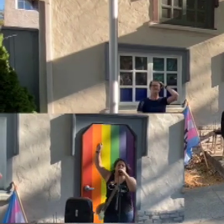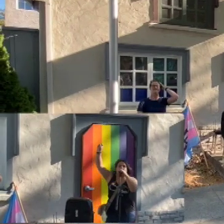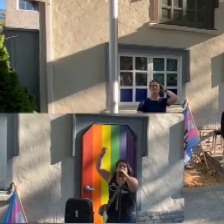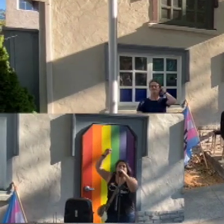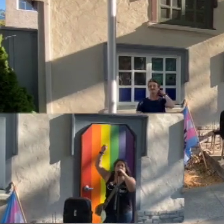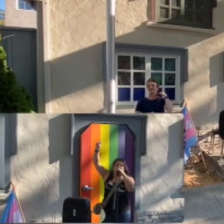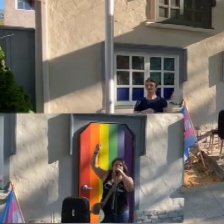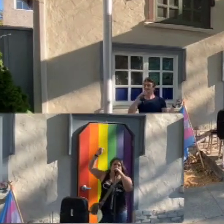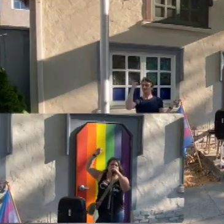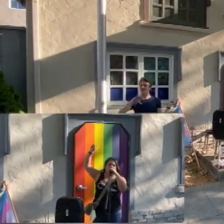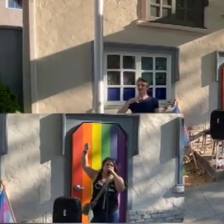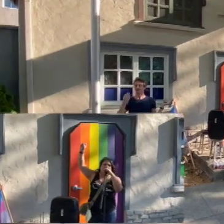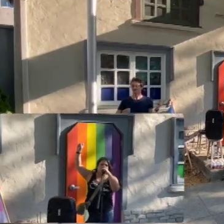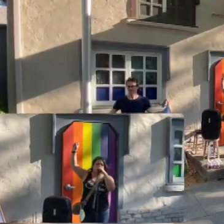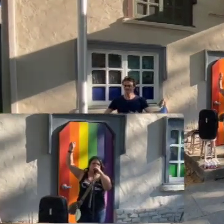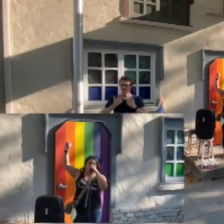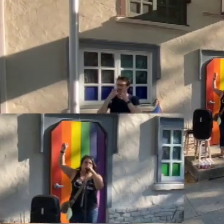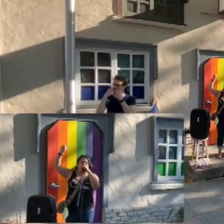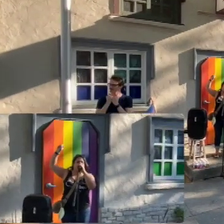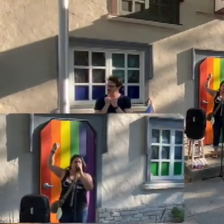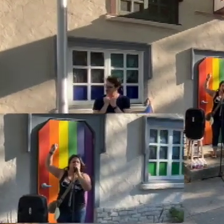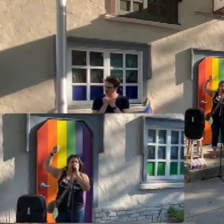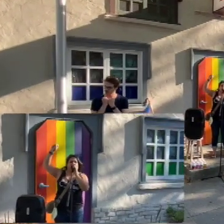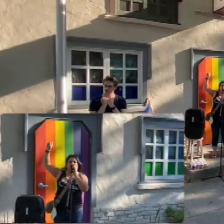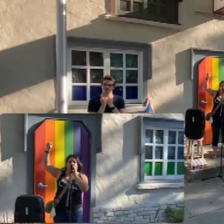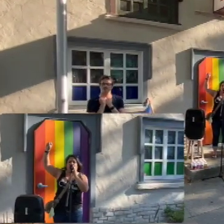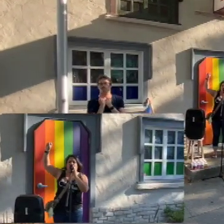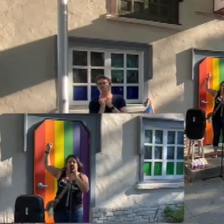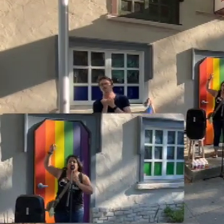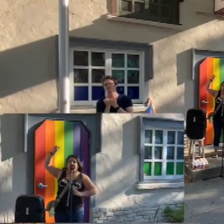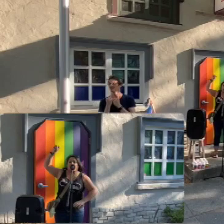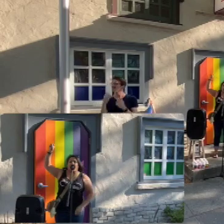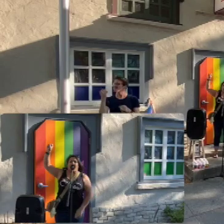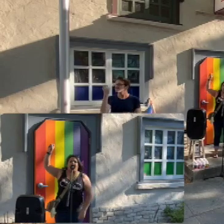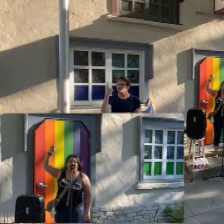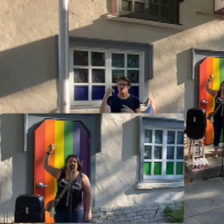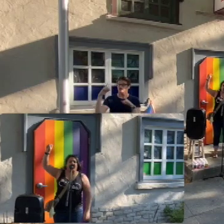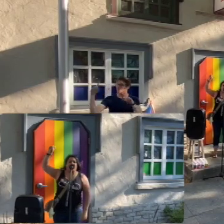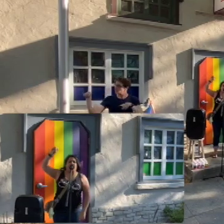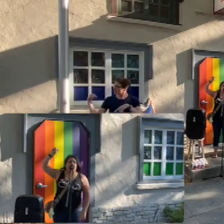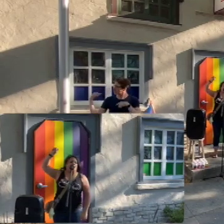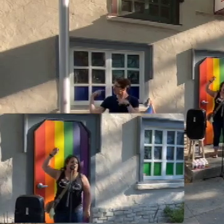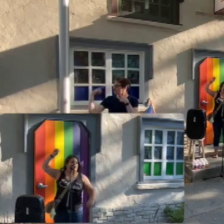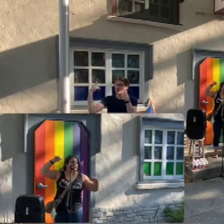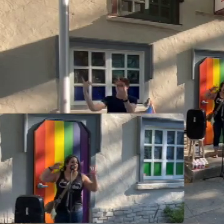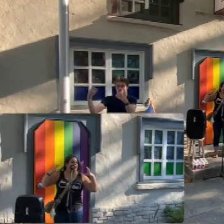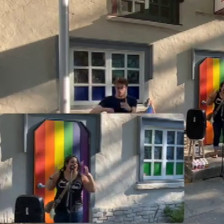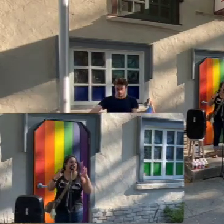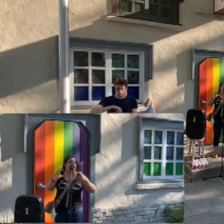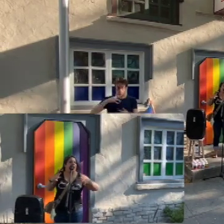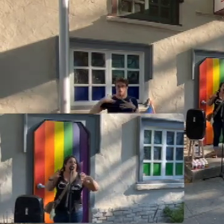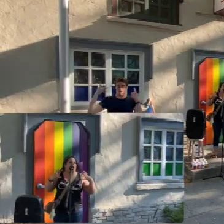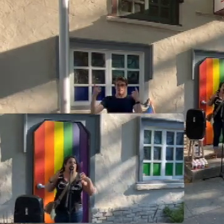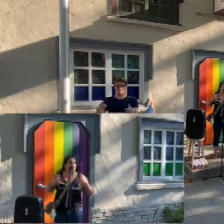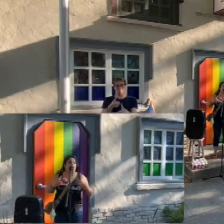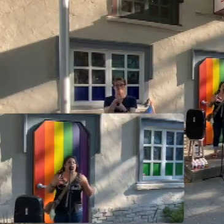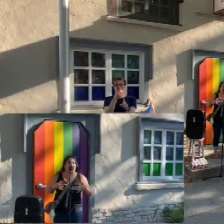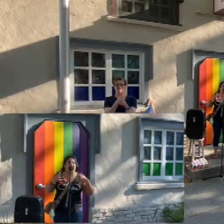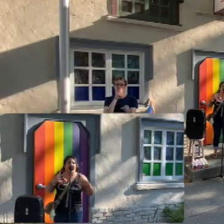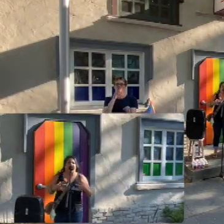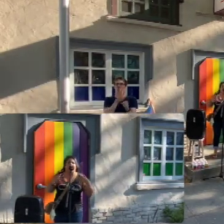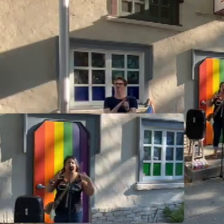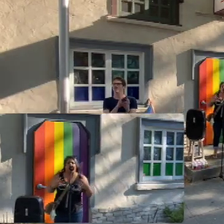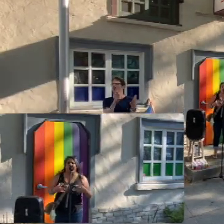Black trans lives matter. For too long, Pride has been devoted and